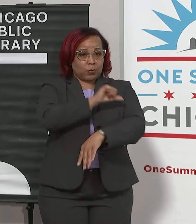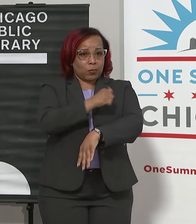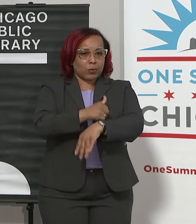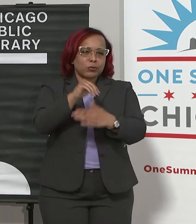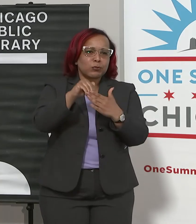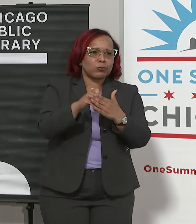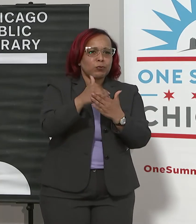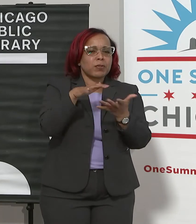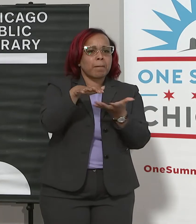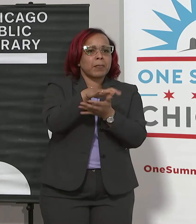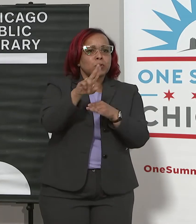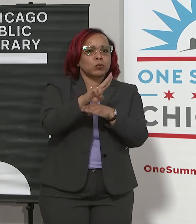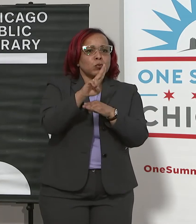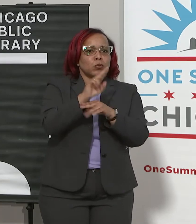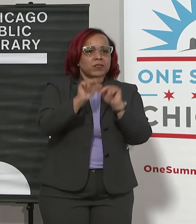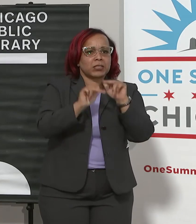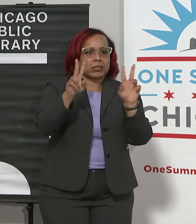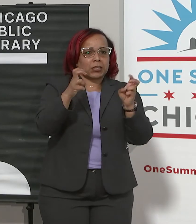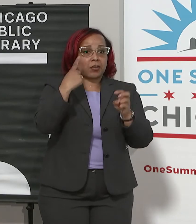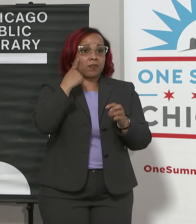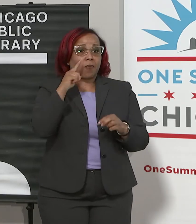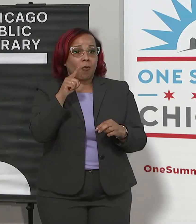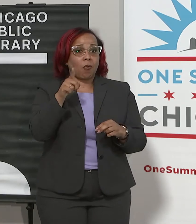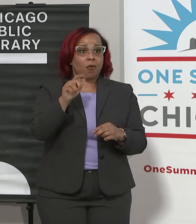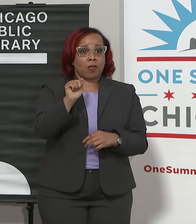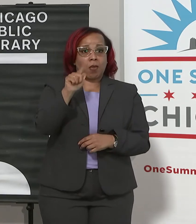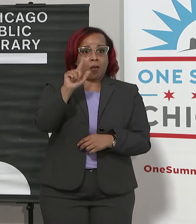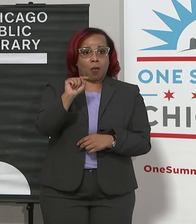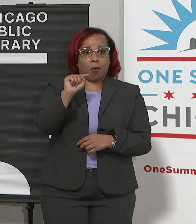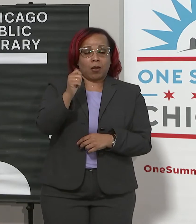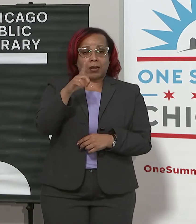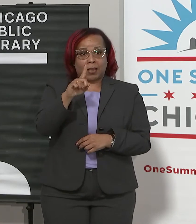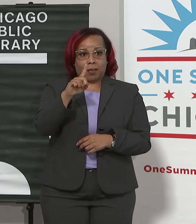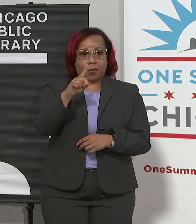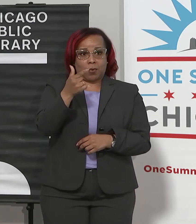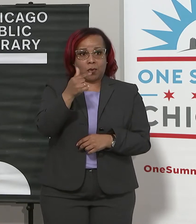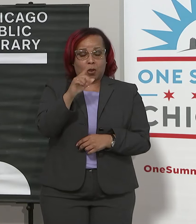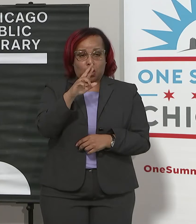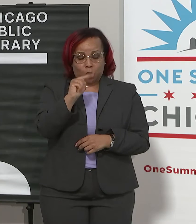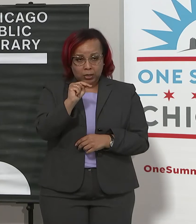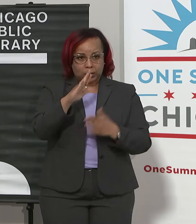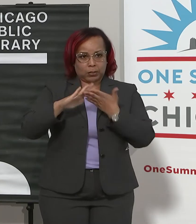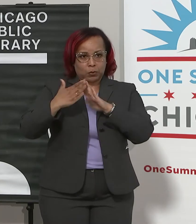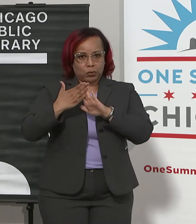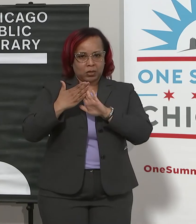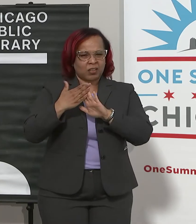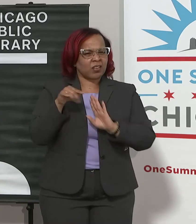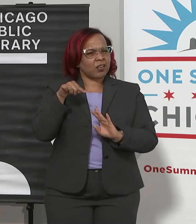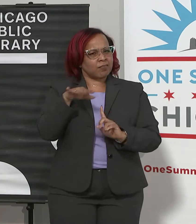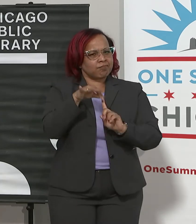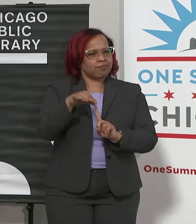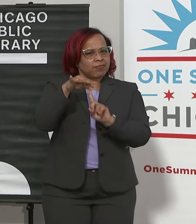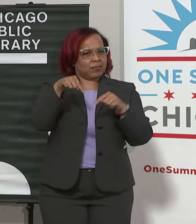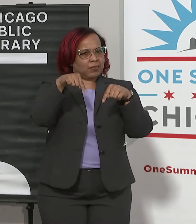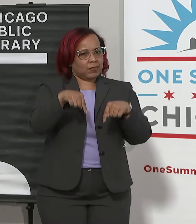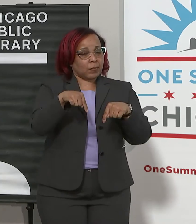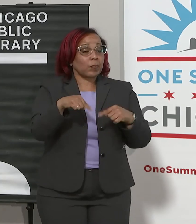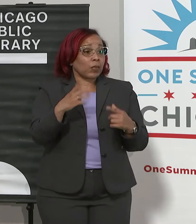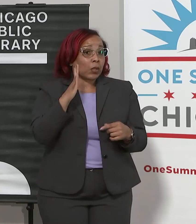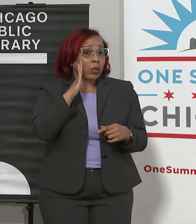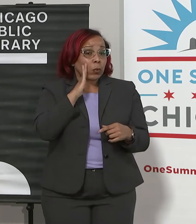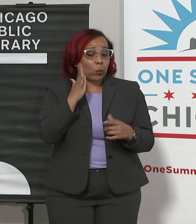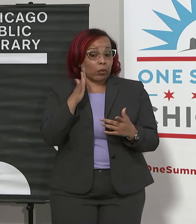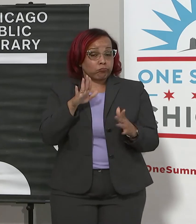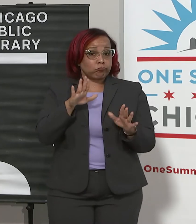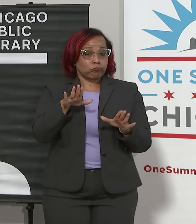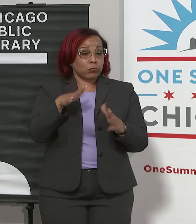newest mixed-use facility for the Altgeld Gardens community. What's unique about this branch is that it will not only